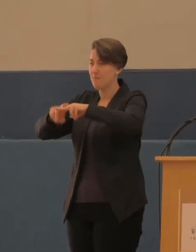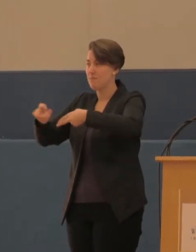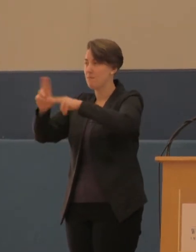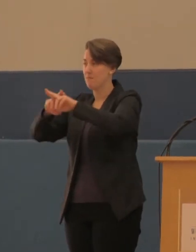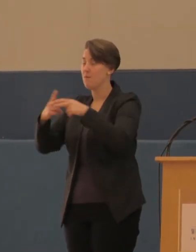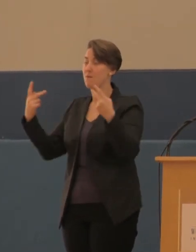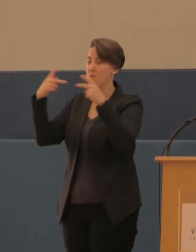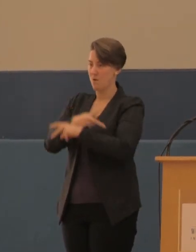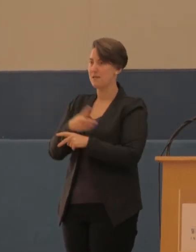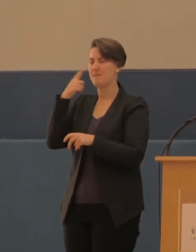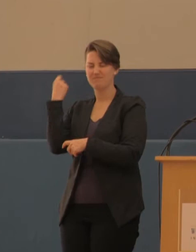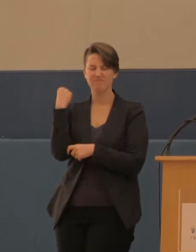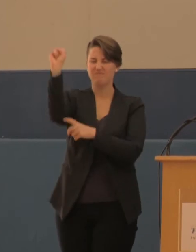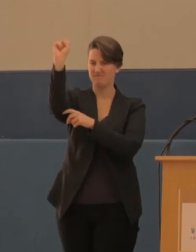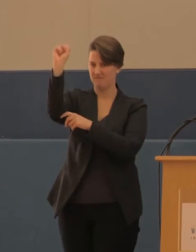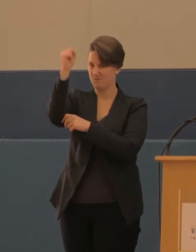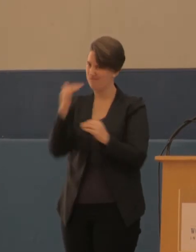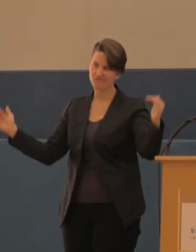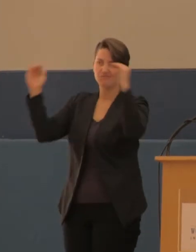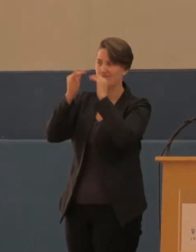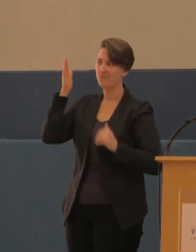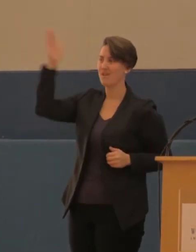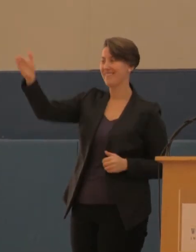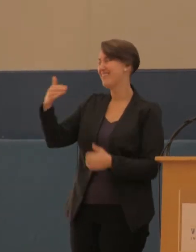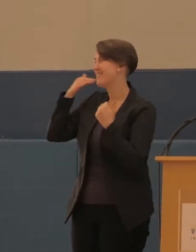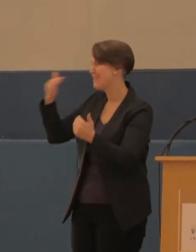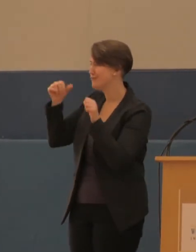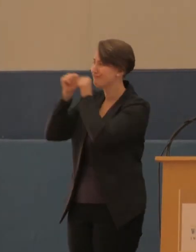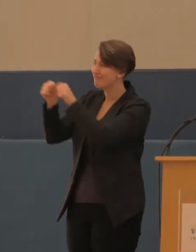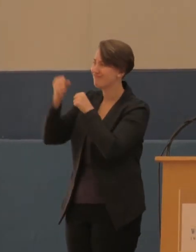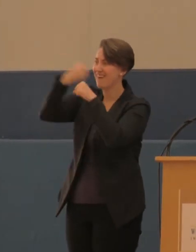and call for opposition rises to meet them, and thank you for that.